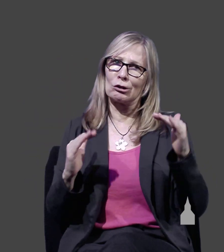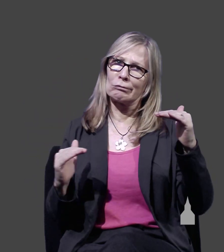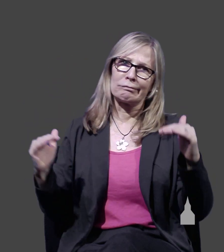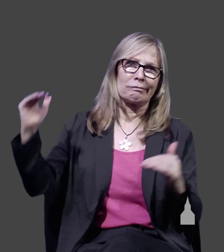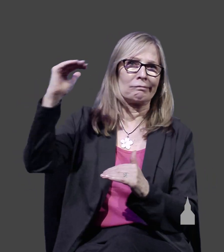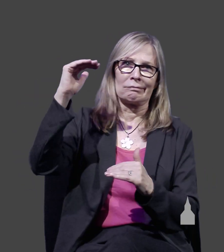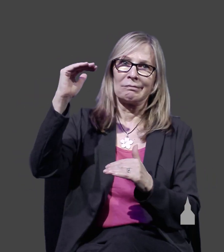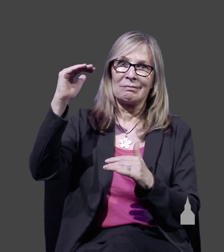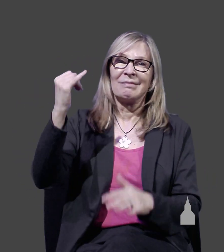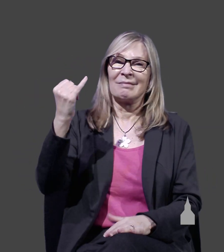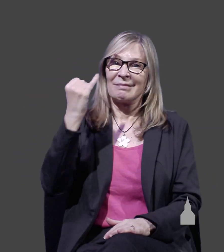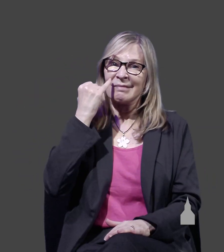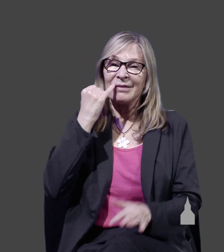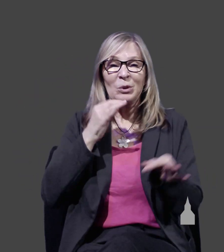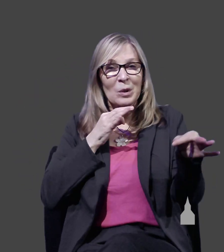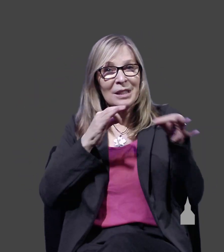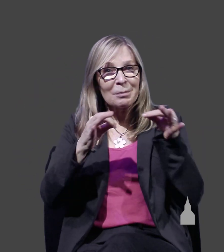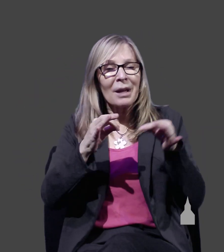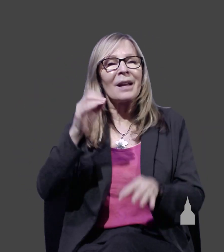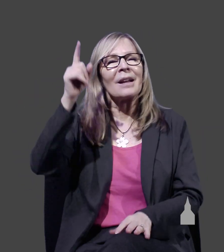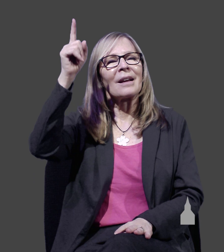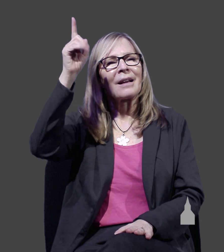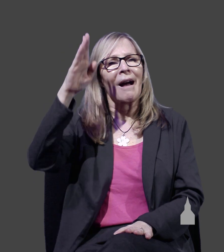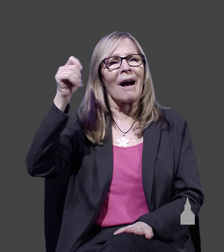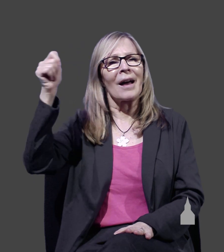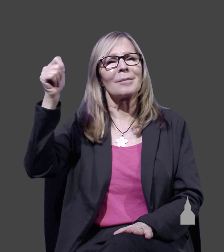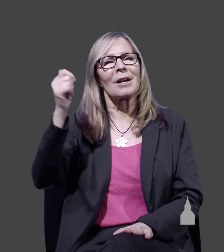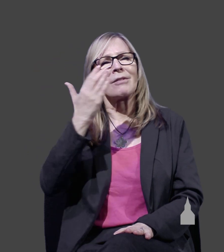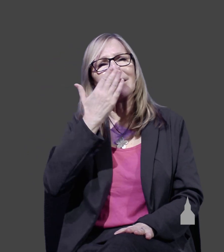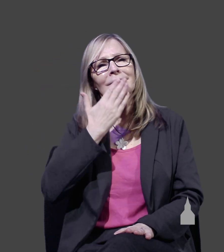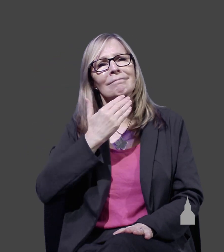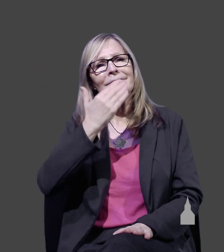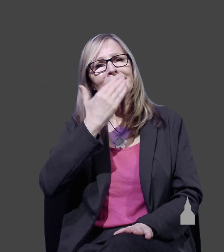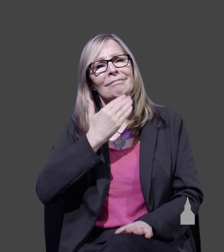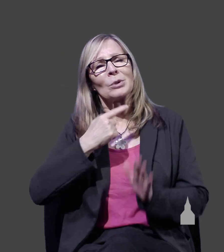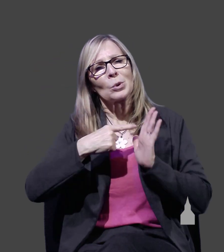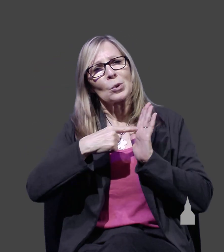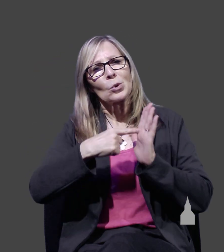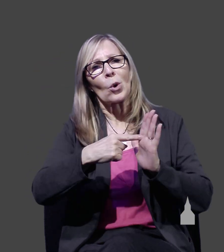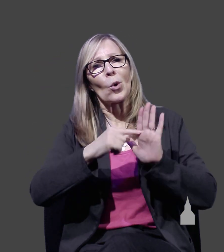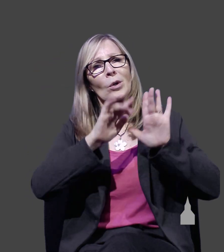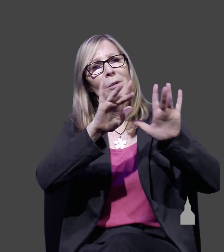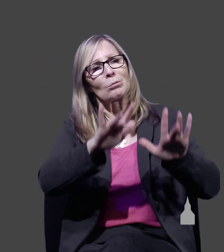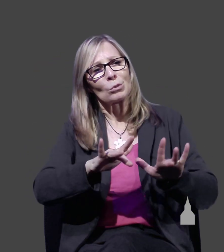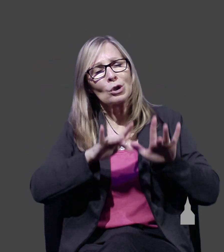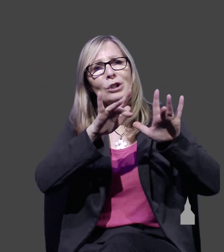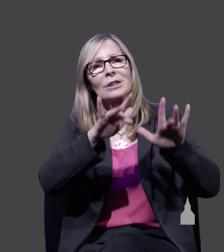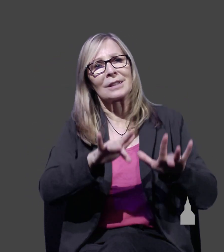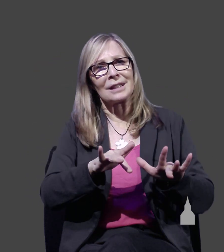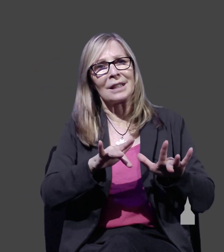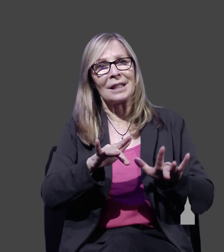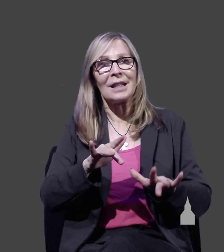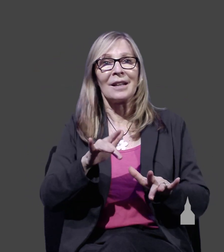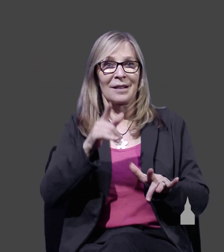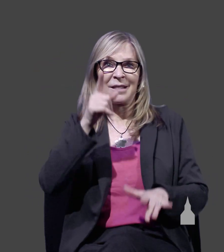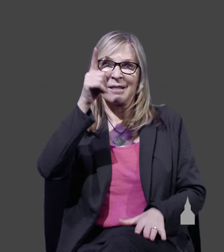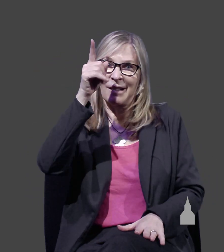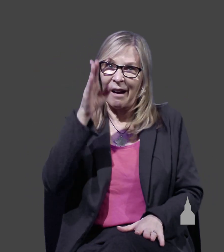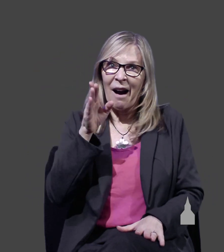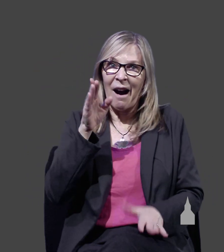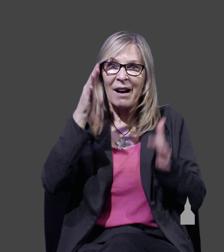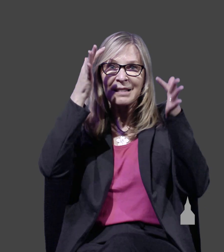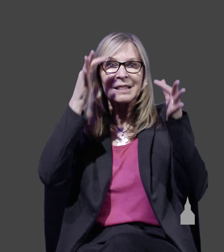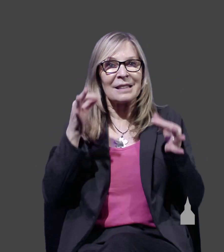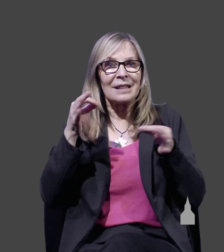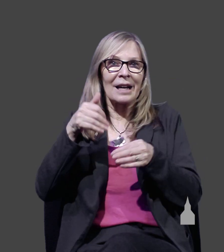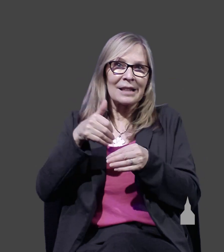And you tell them that God showed mercy to mankind created in his image because God chose to send